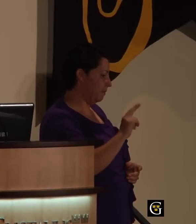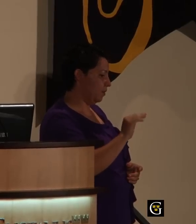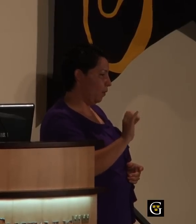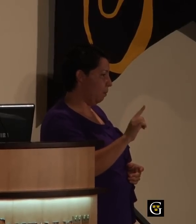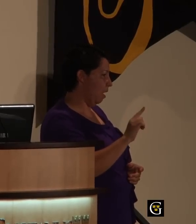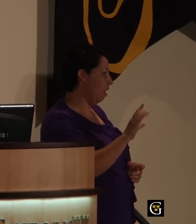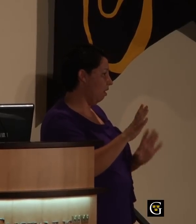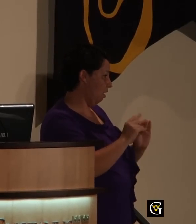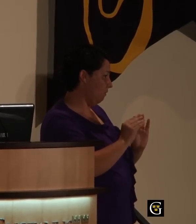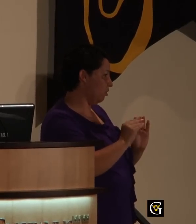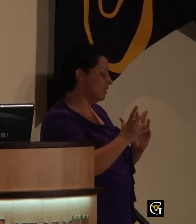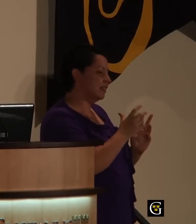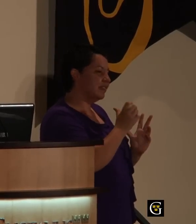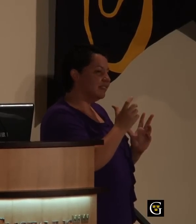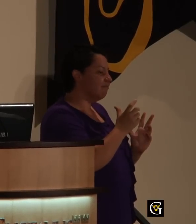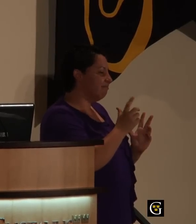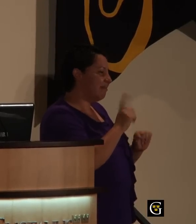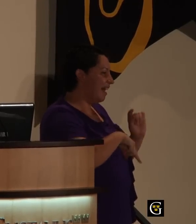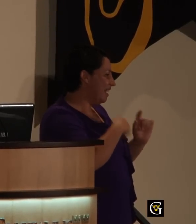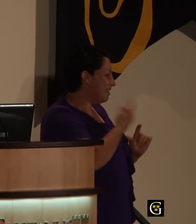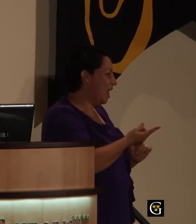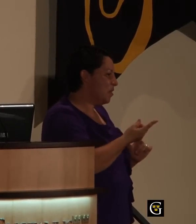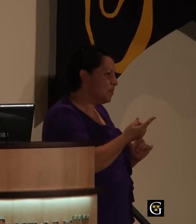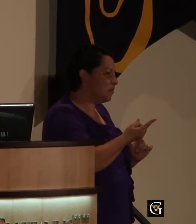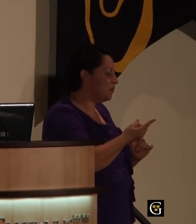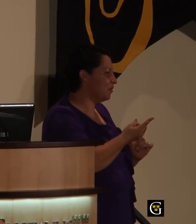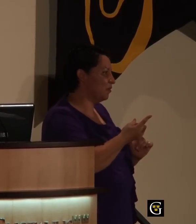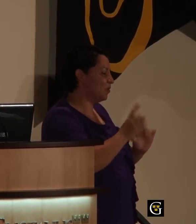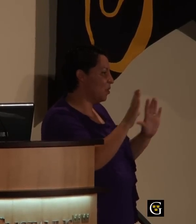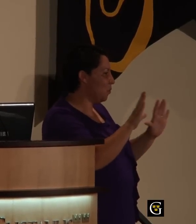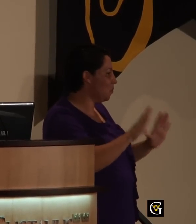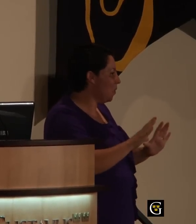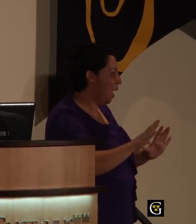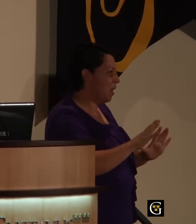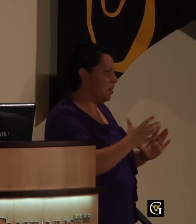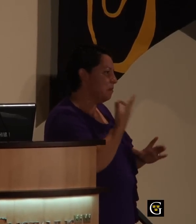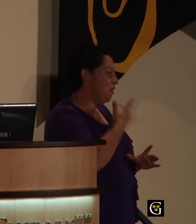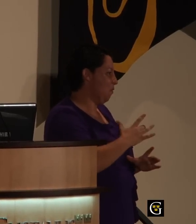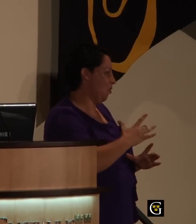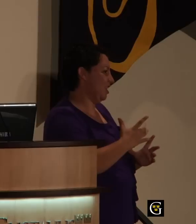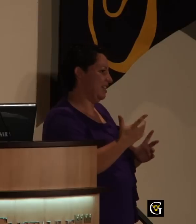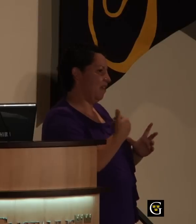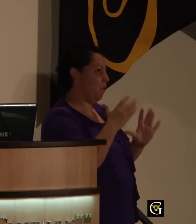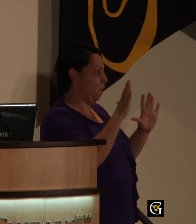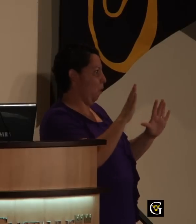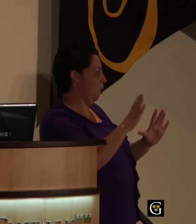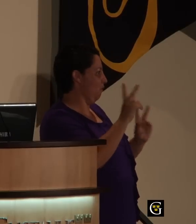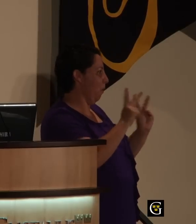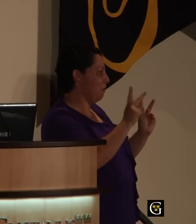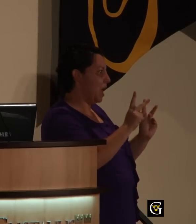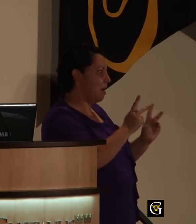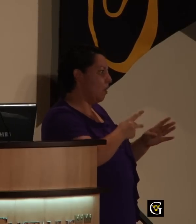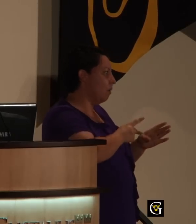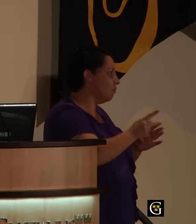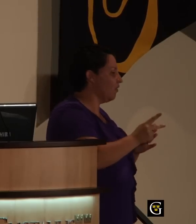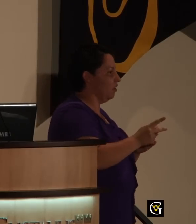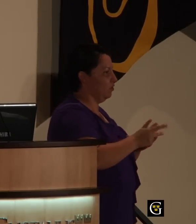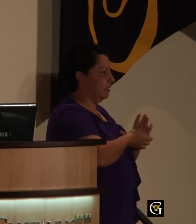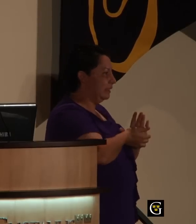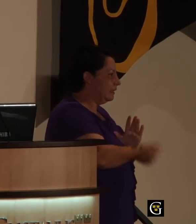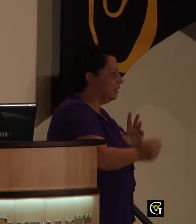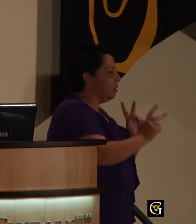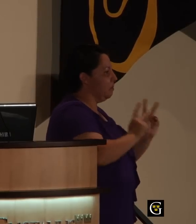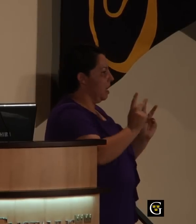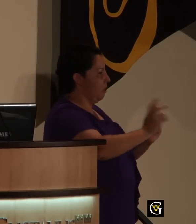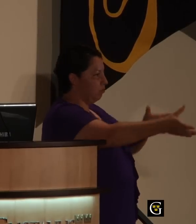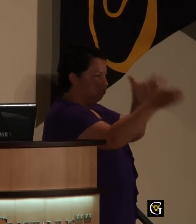I can tell you how incredibly fortunate you are to have such a stellar slate of people coming to this campus. I've seen at least two of them lecture,